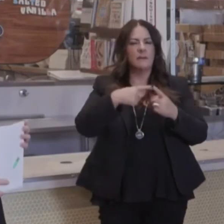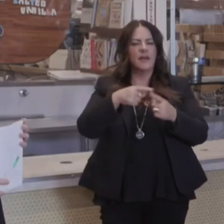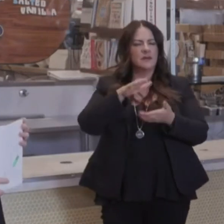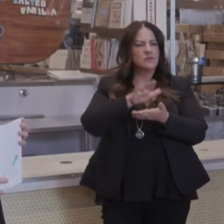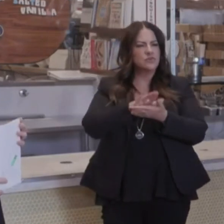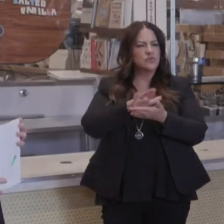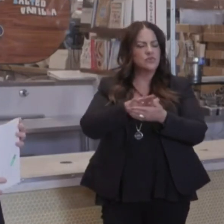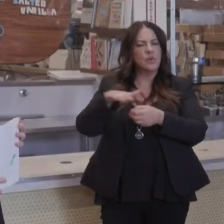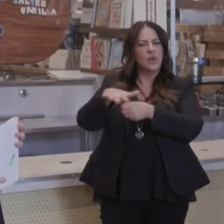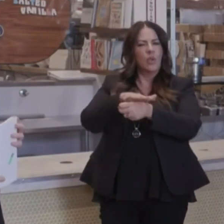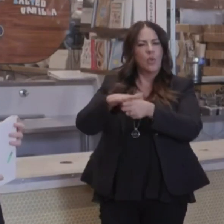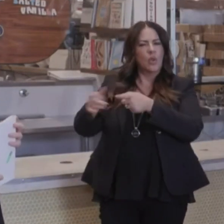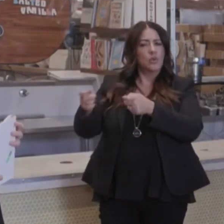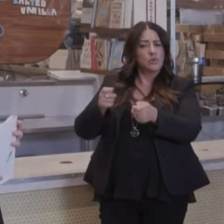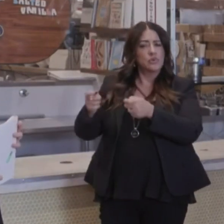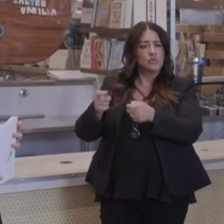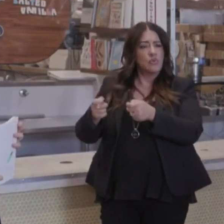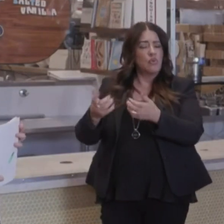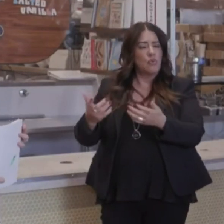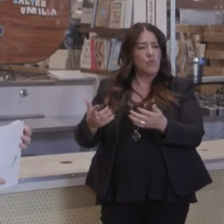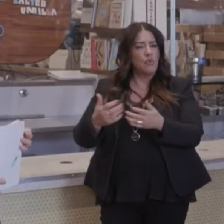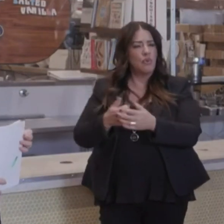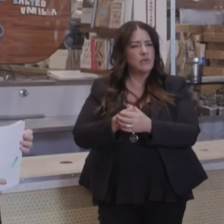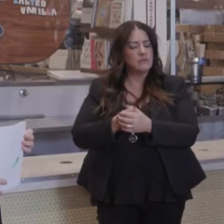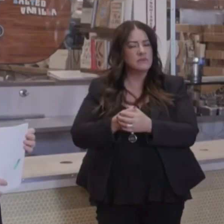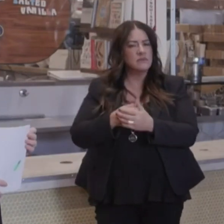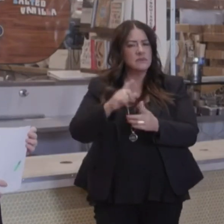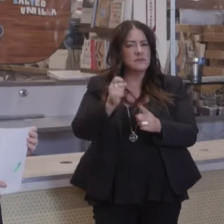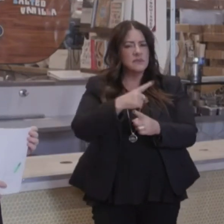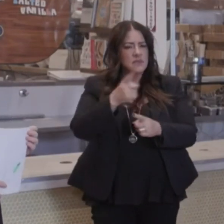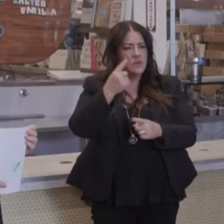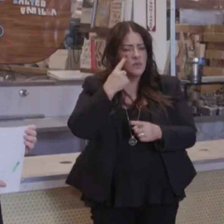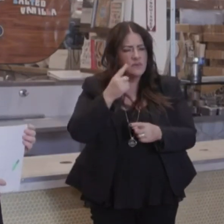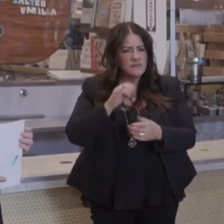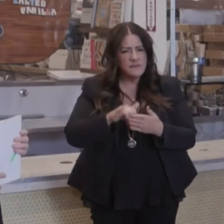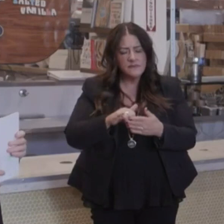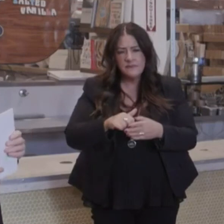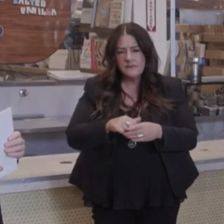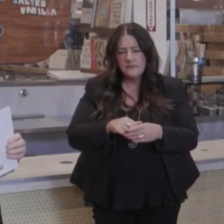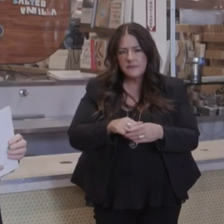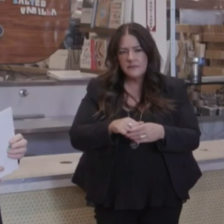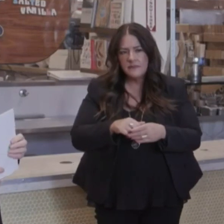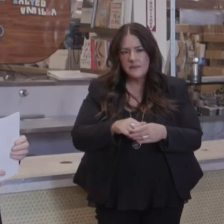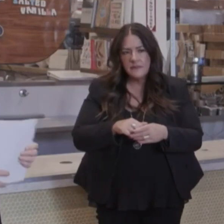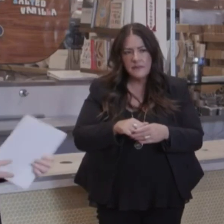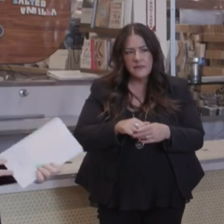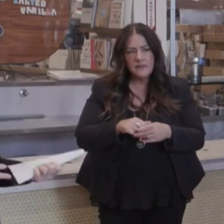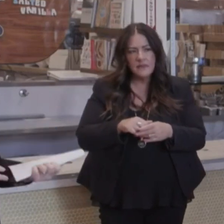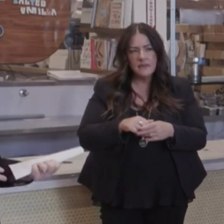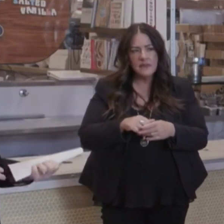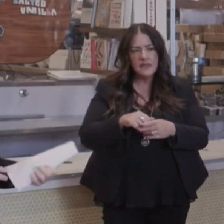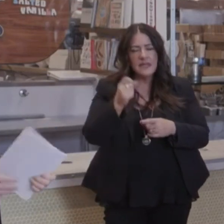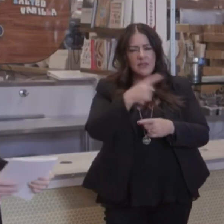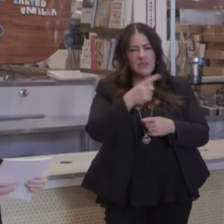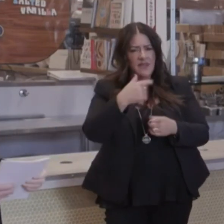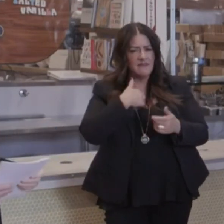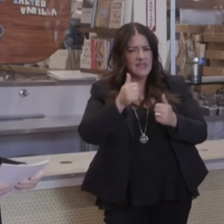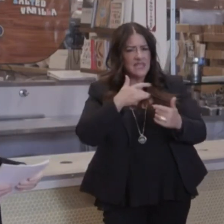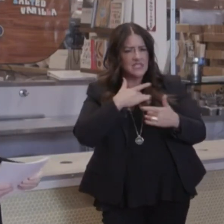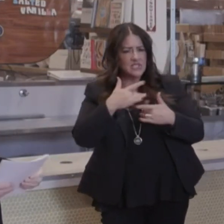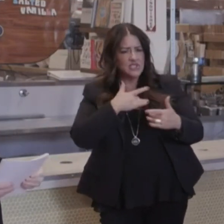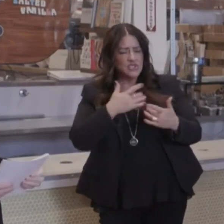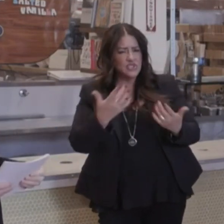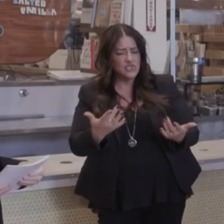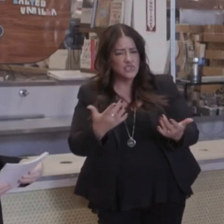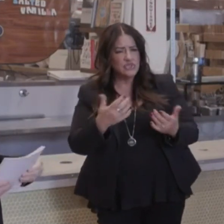when it comes to schools. And so I'm wondering if you think it's been a complete failure, And if you are concerned that at this point that